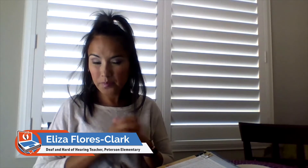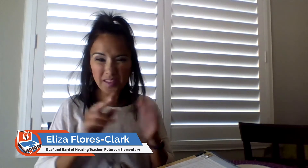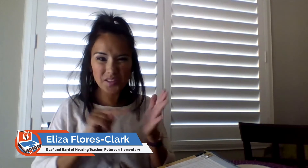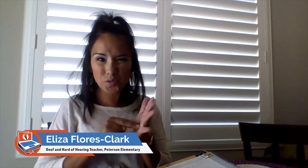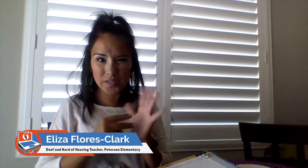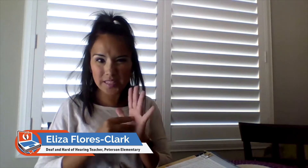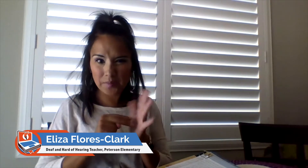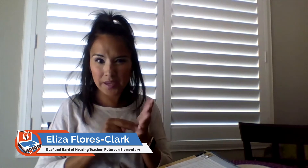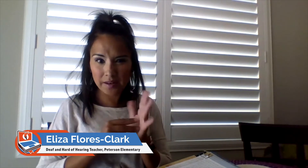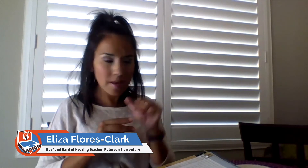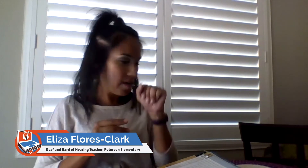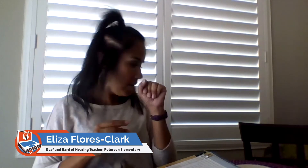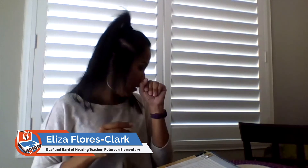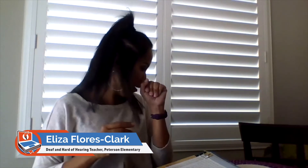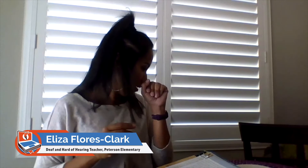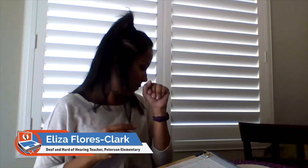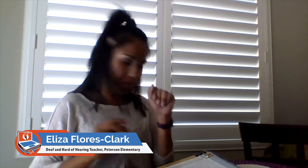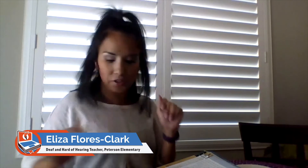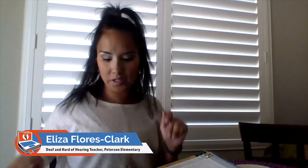So what does that mean? Excuse me.